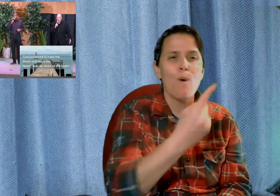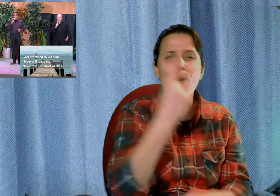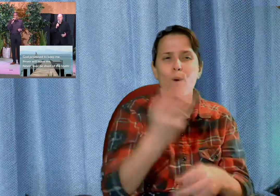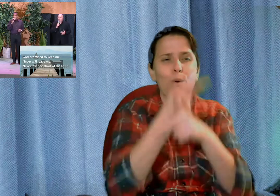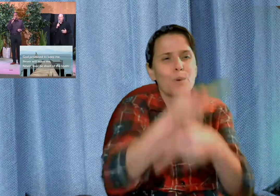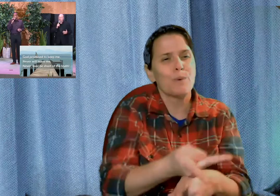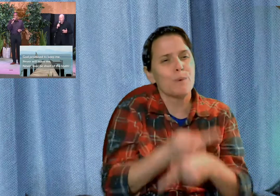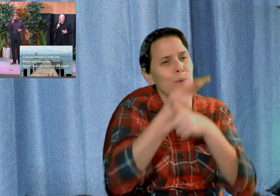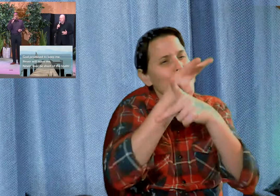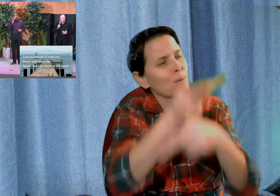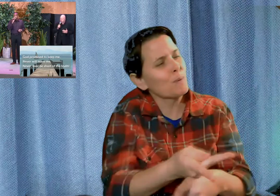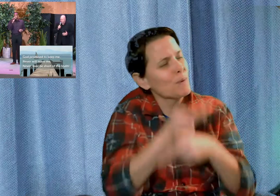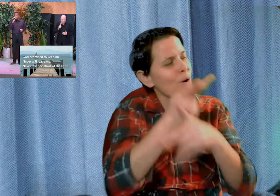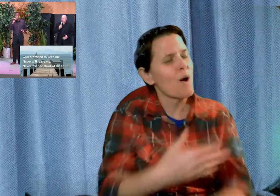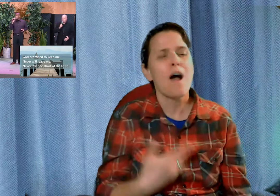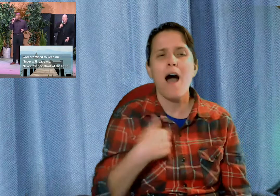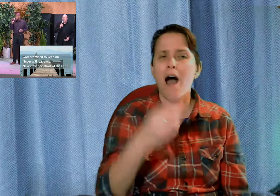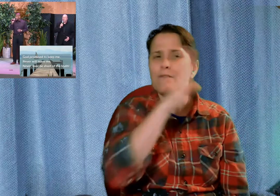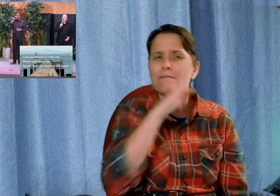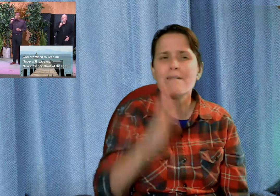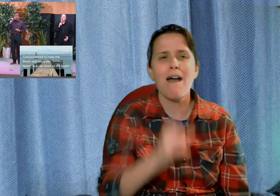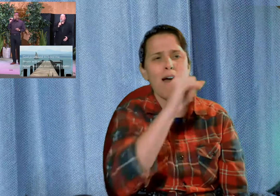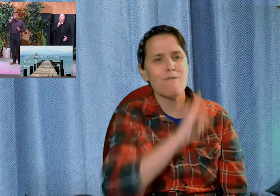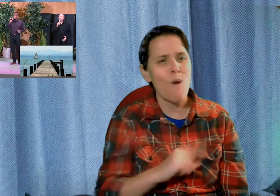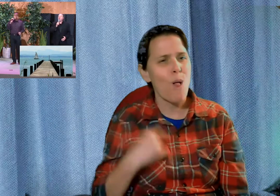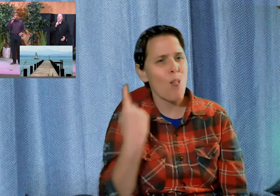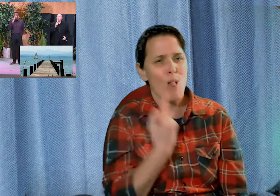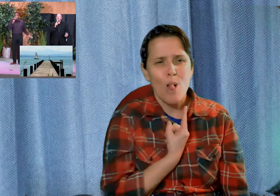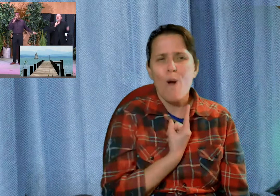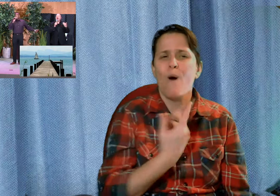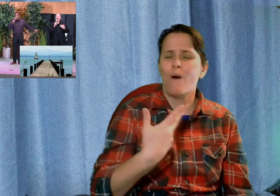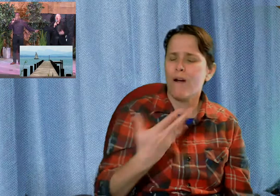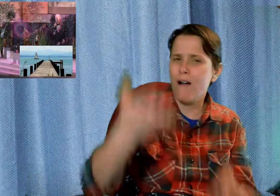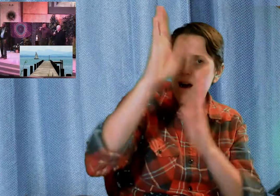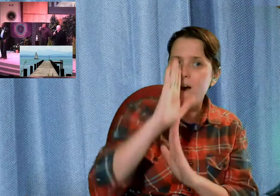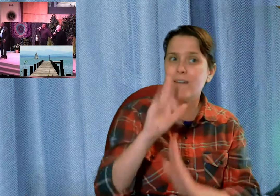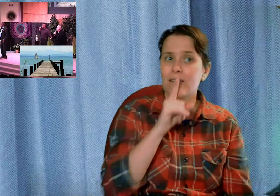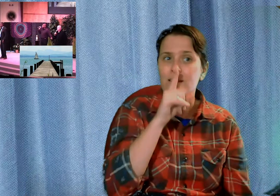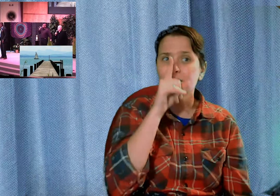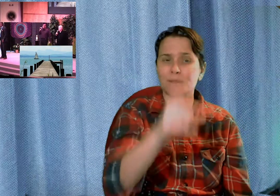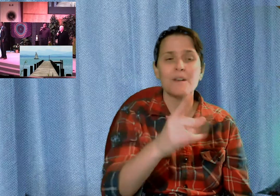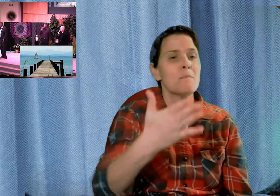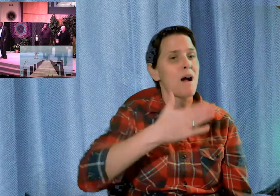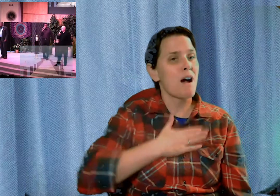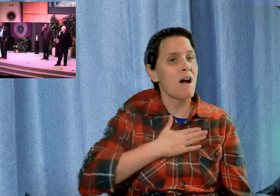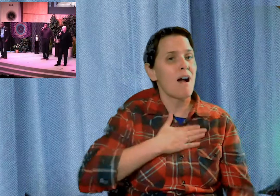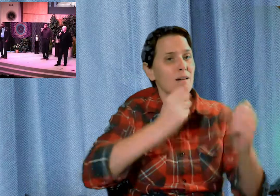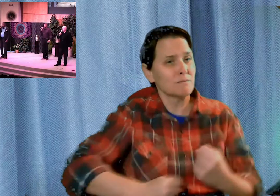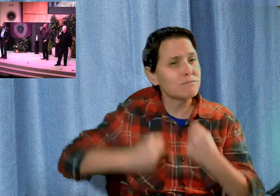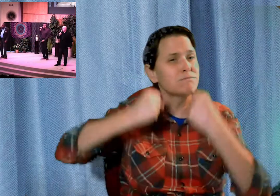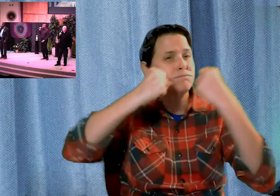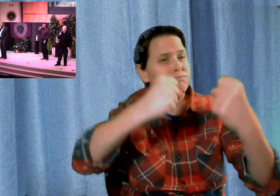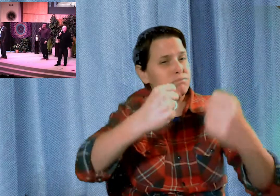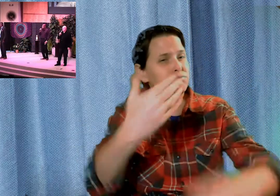I'll never ever be short of the truth. God is the strength of